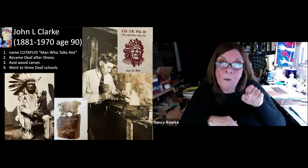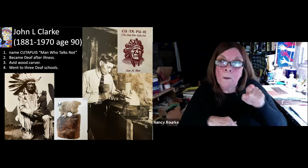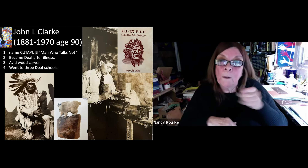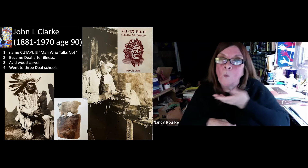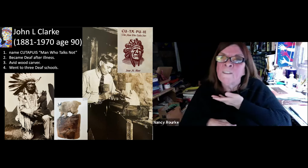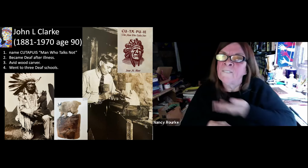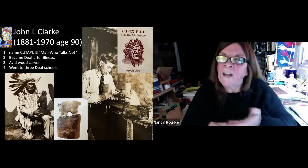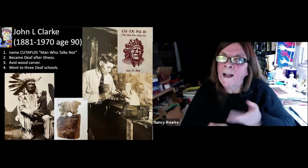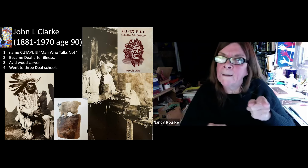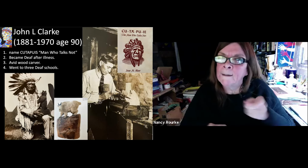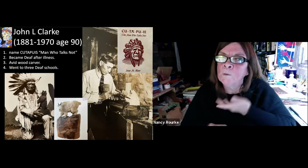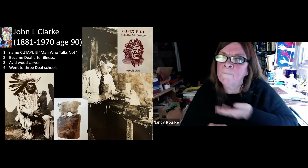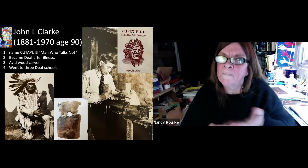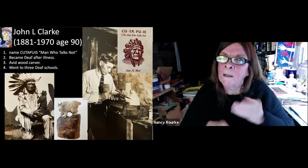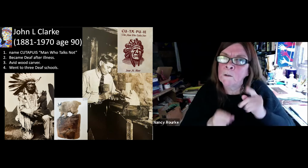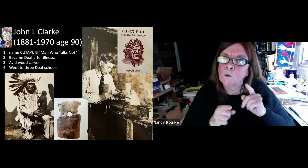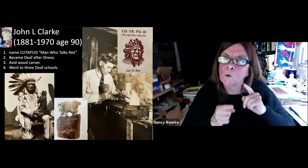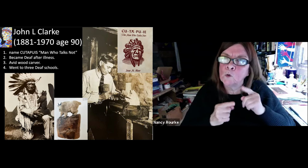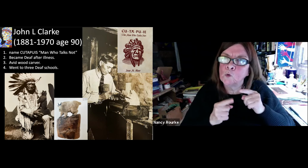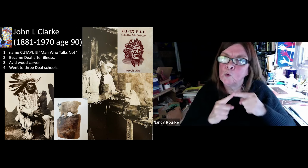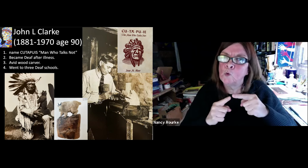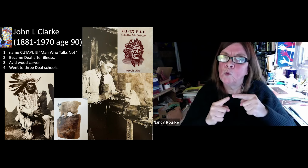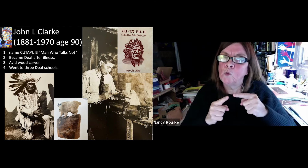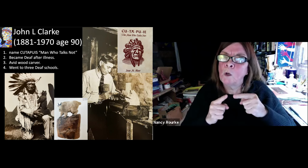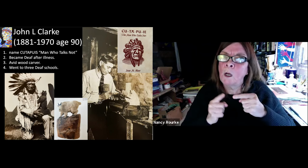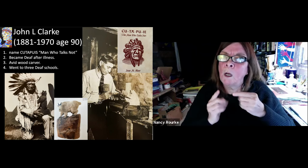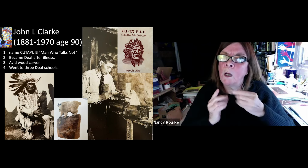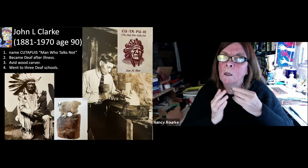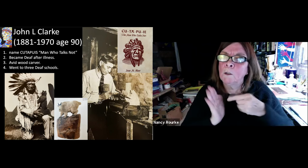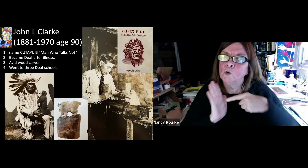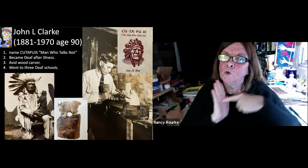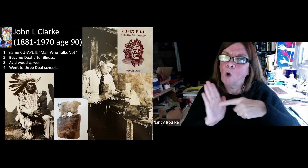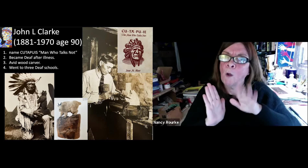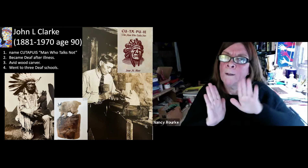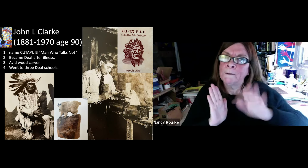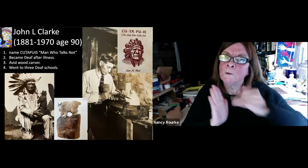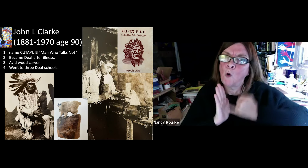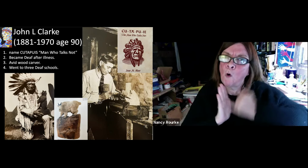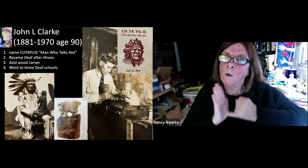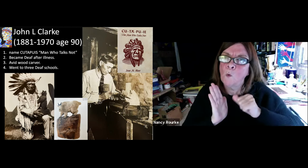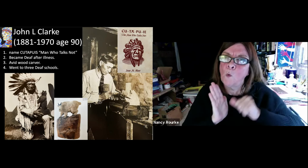But in 1934. He was invited. To.